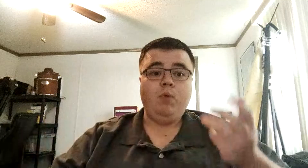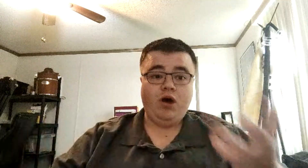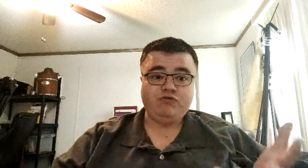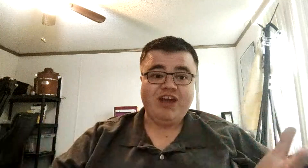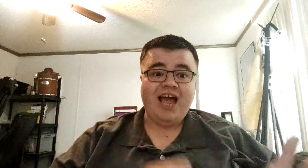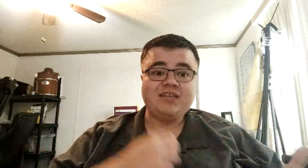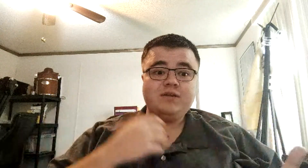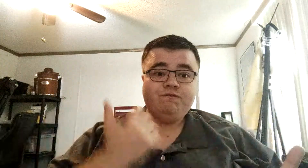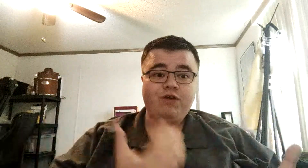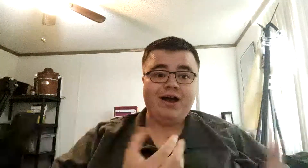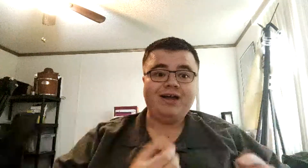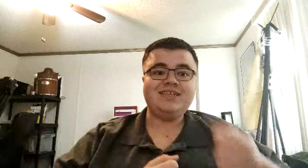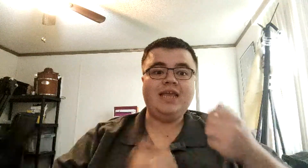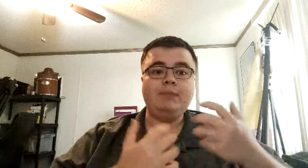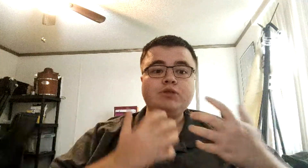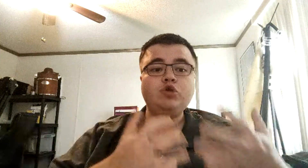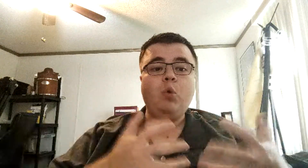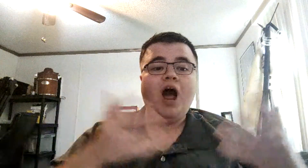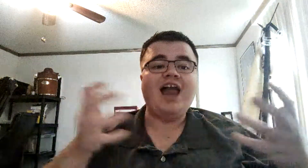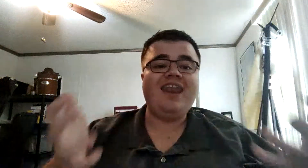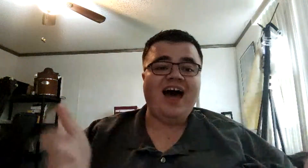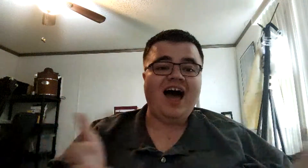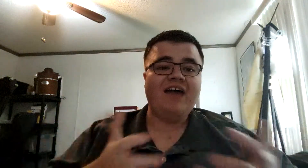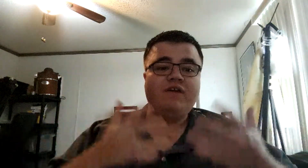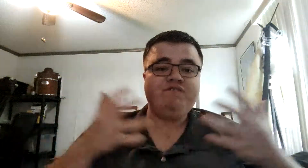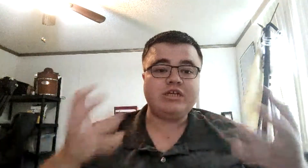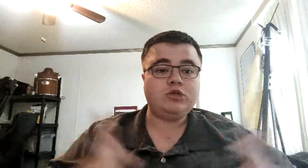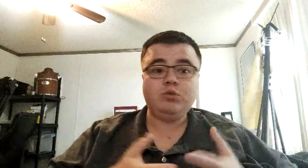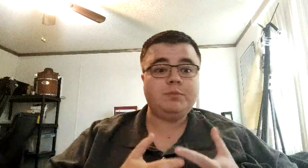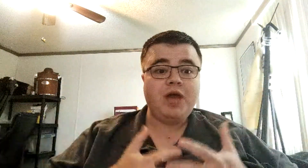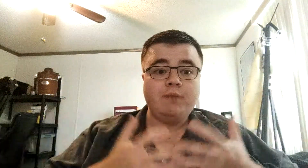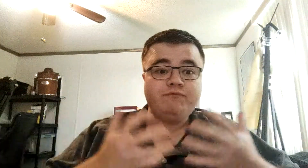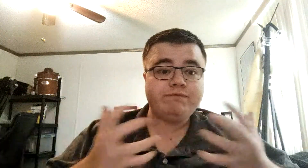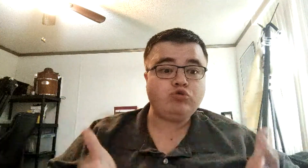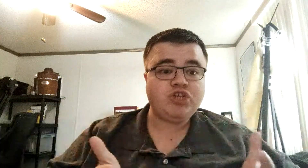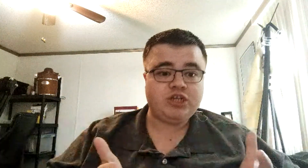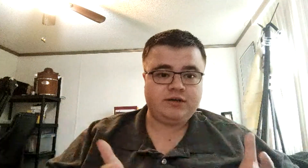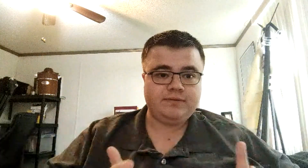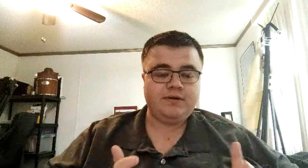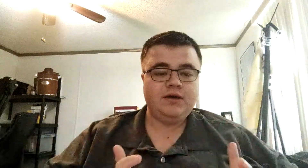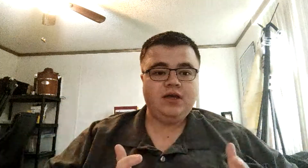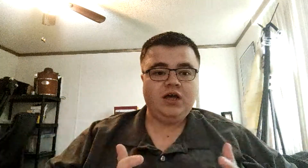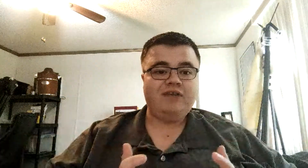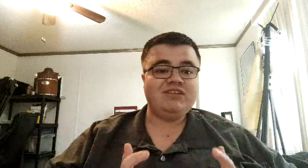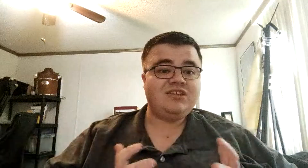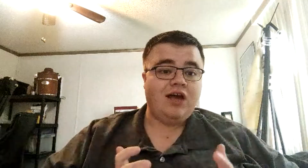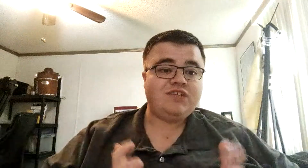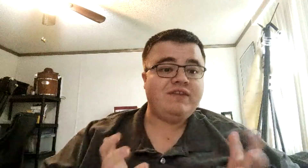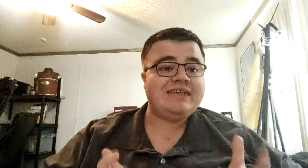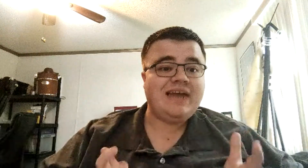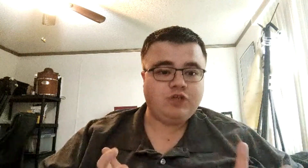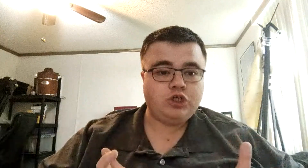more grants, funds to keep the school alive, especially which become fruition of the source for the deaf